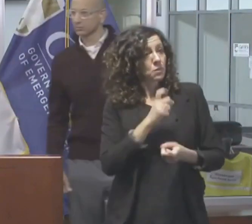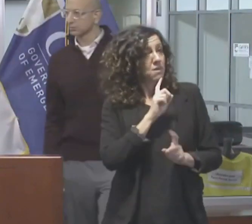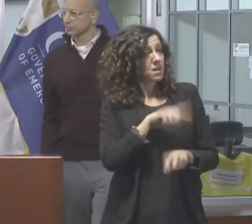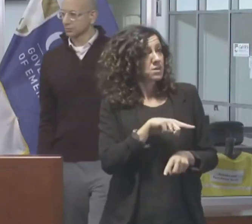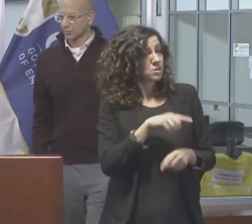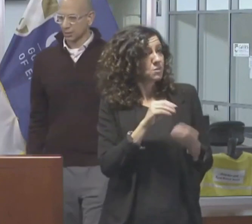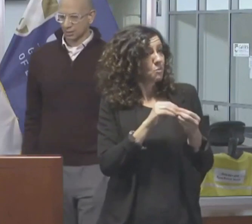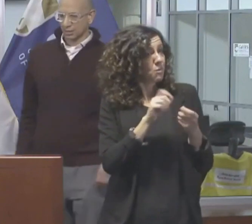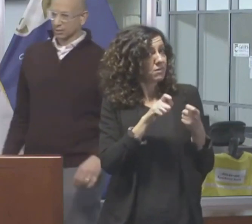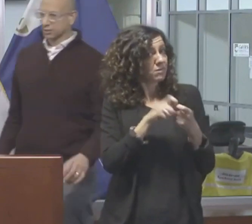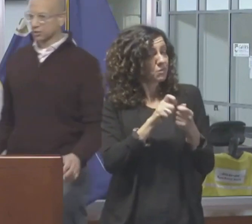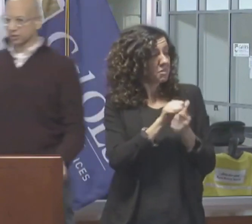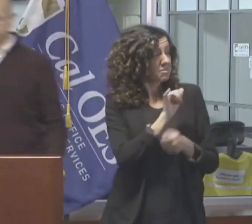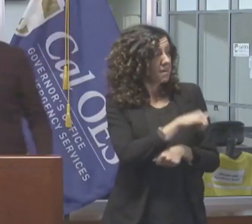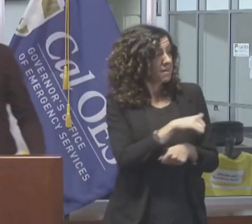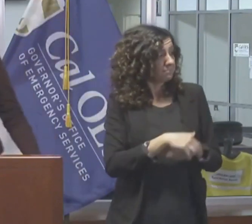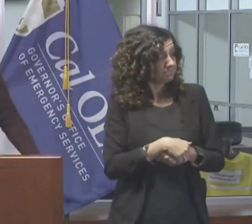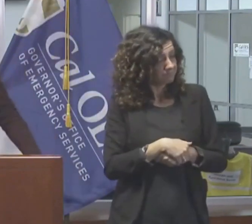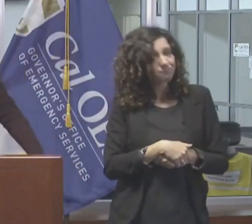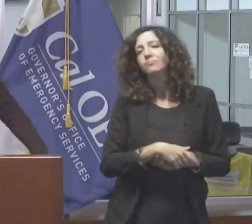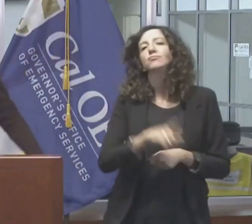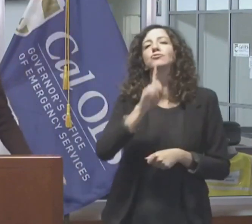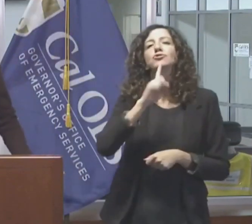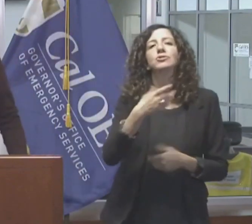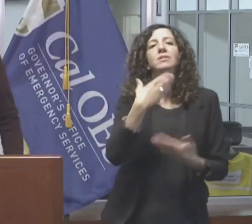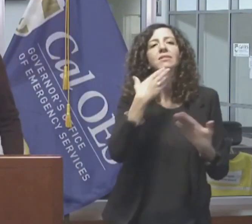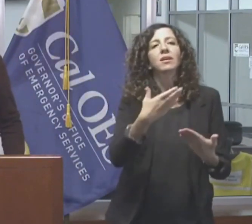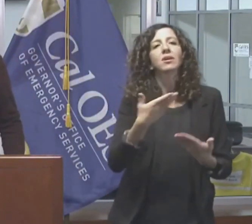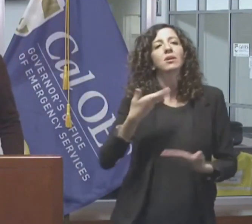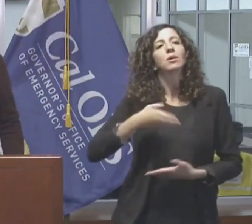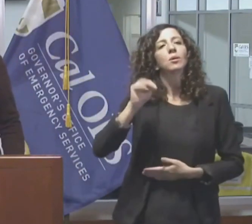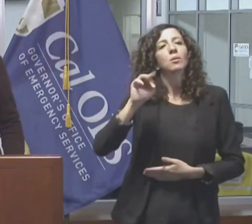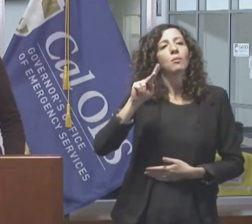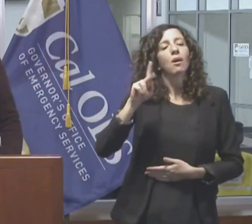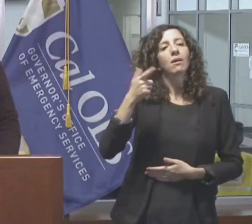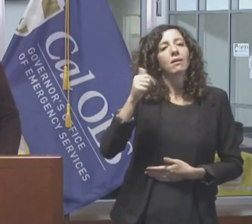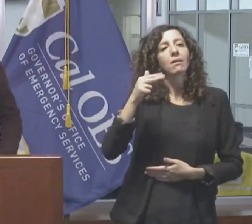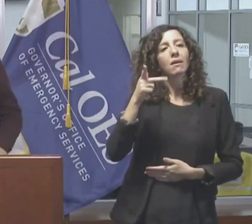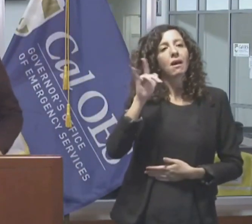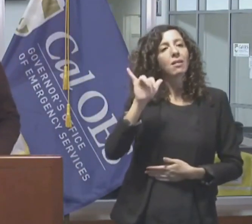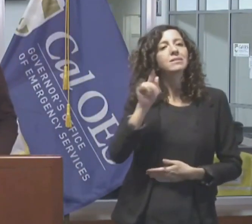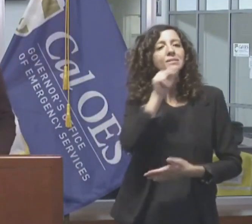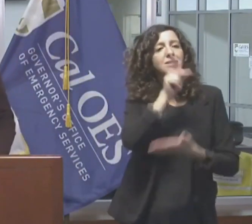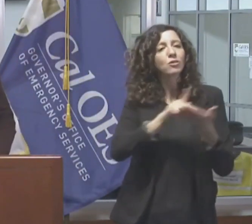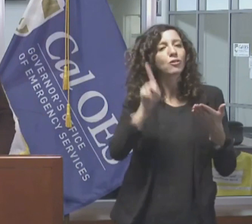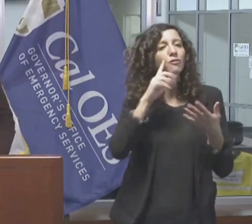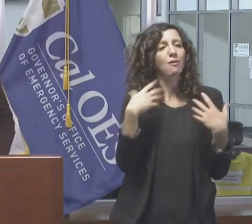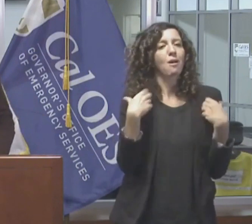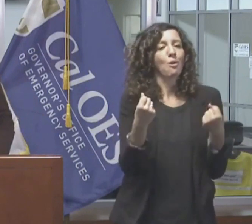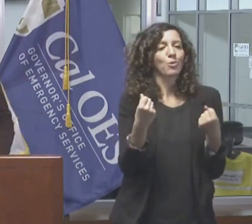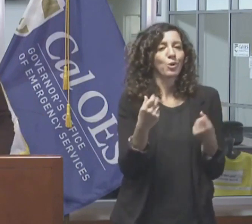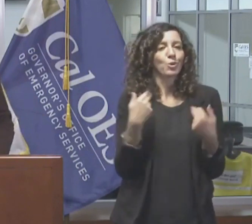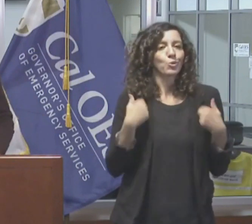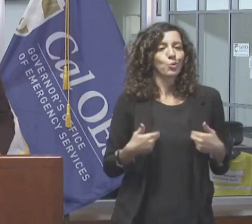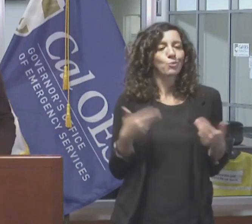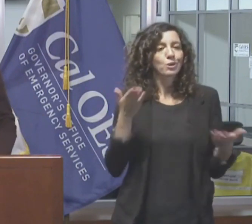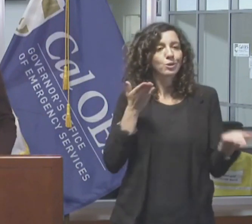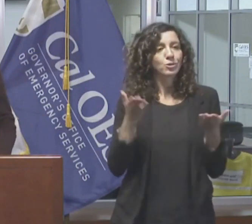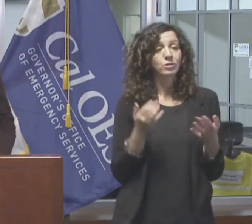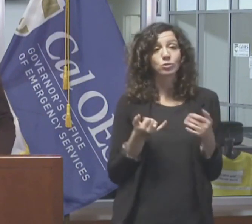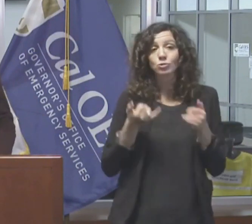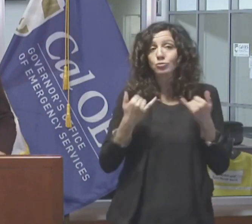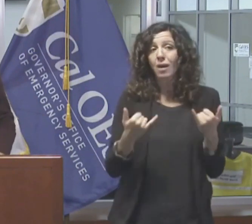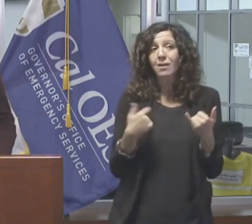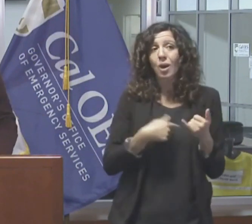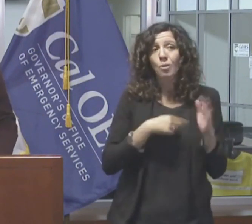more of the details on that? Sure. Thank you, Mark Galley, Secretary for Health and Human Services. We are working on specific guidance